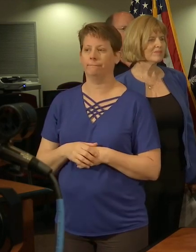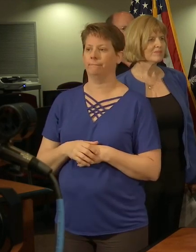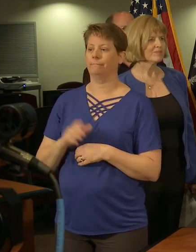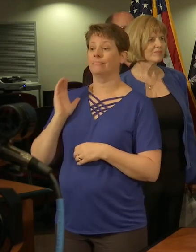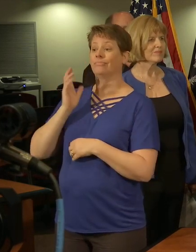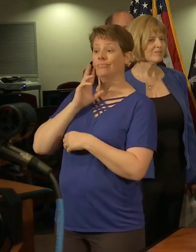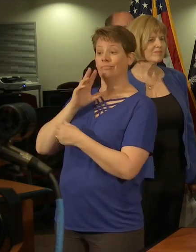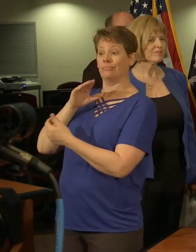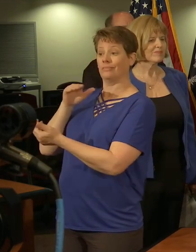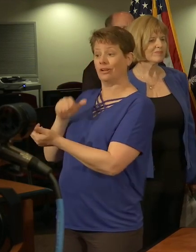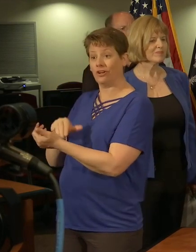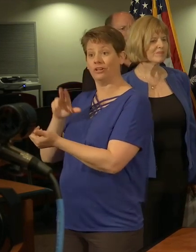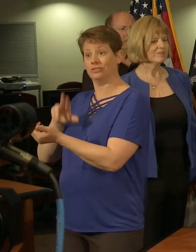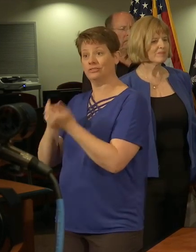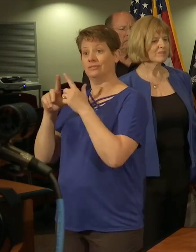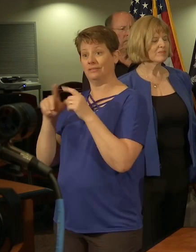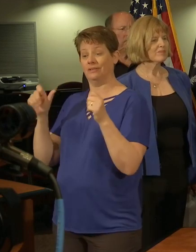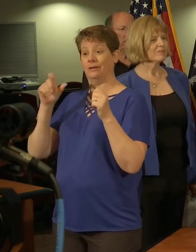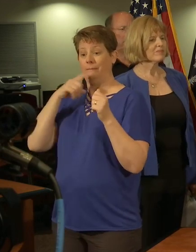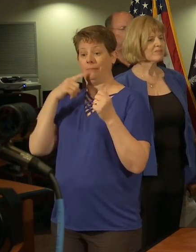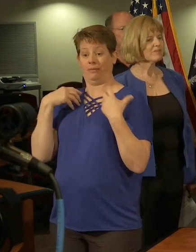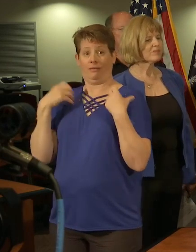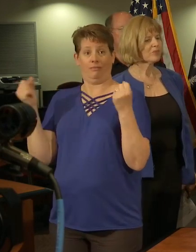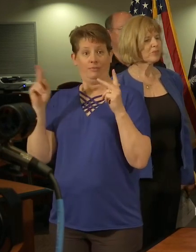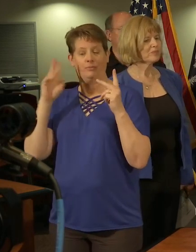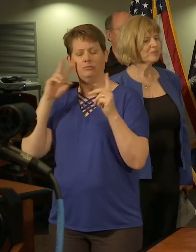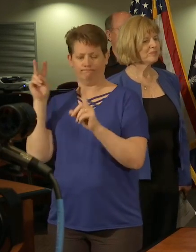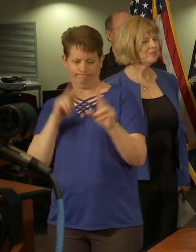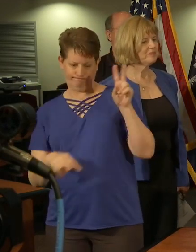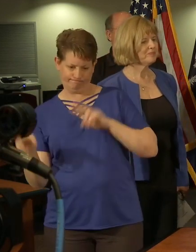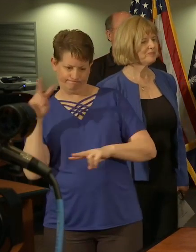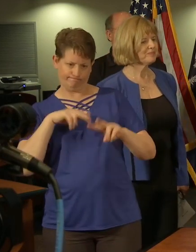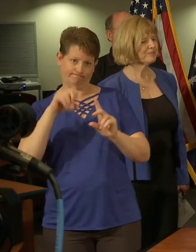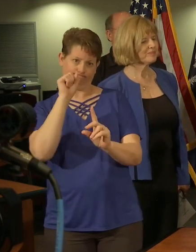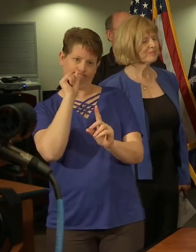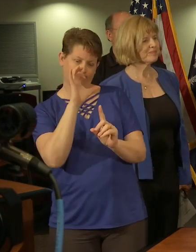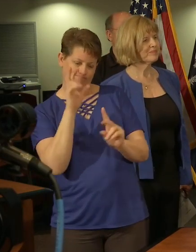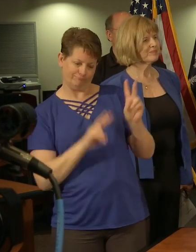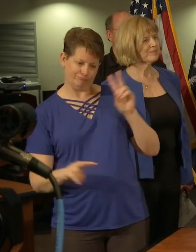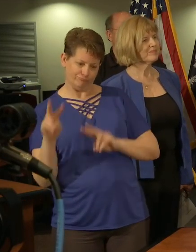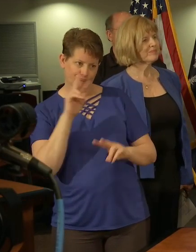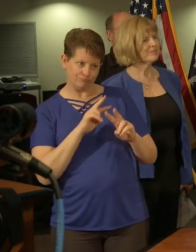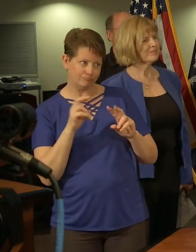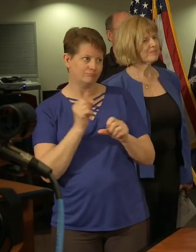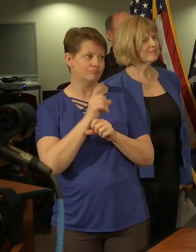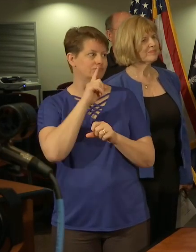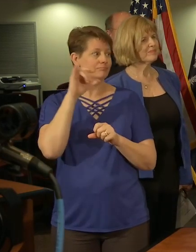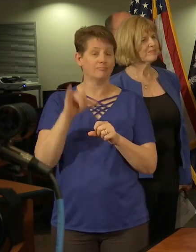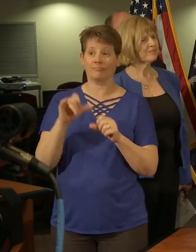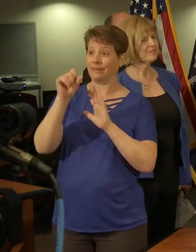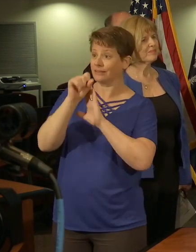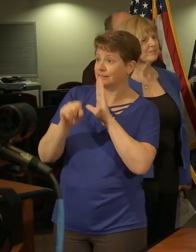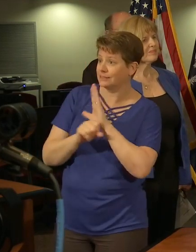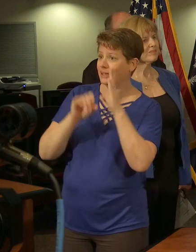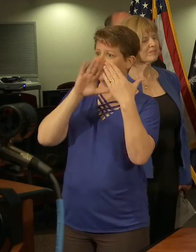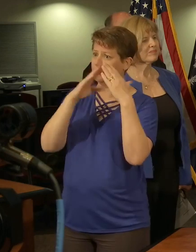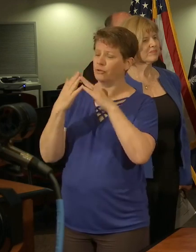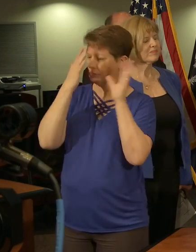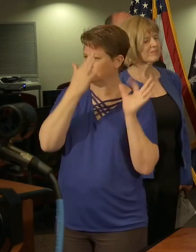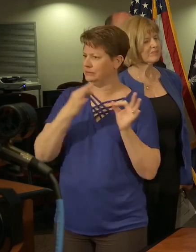are continuing to monitor the status of the virus in South Carolina so that our state and its communities make informed